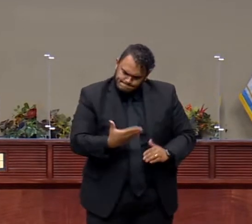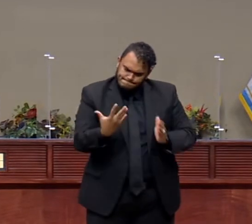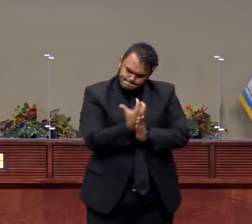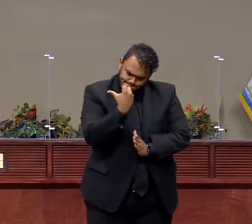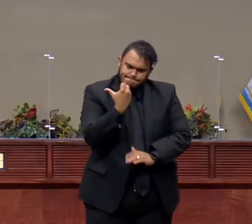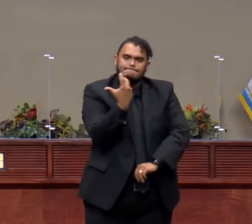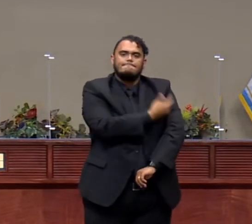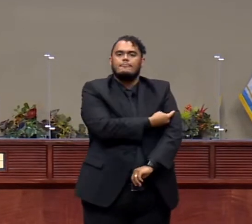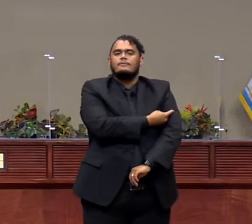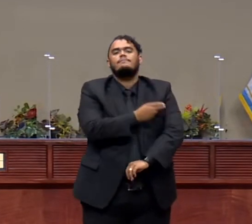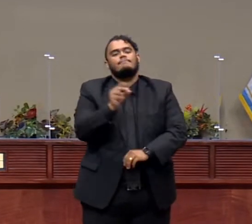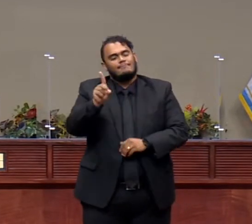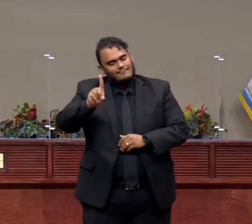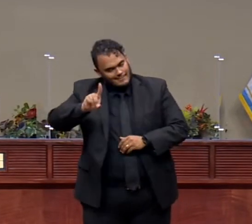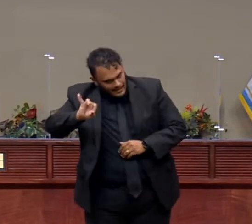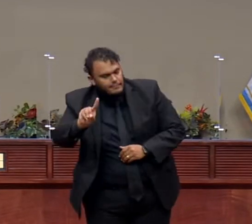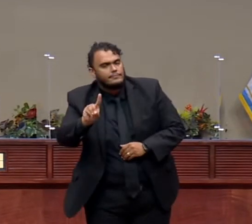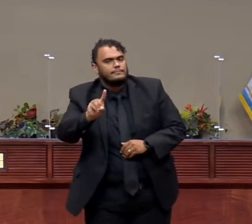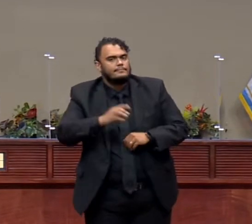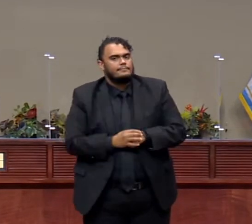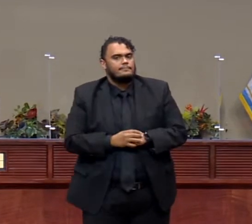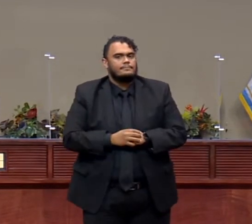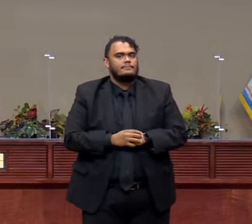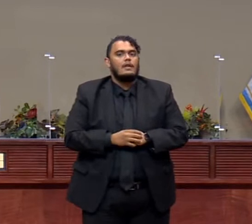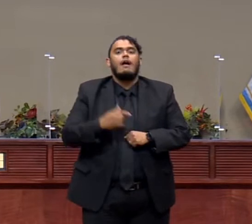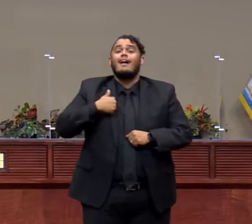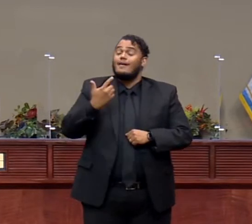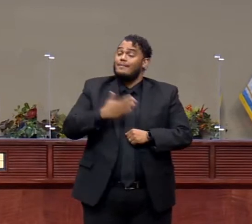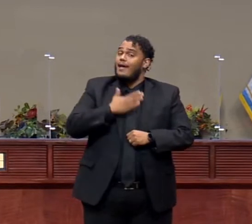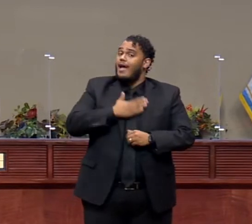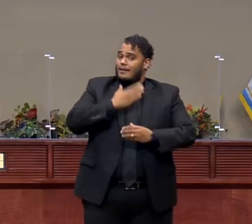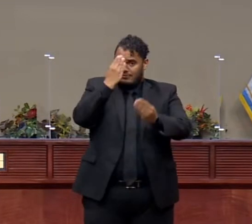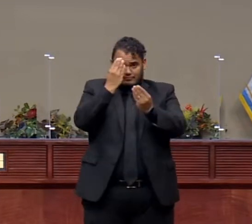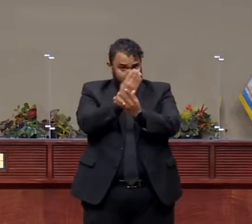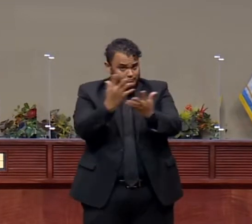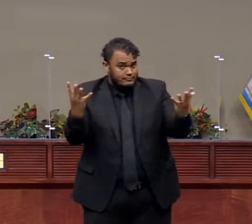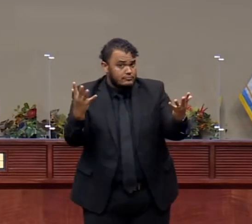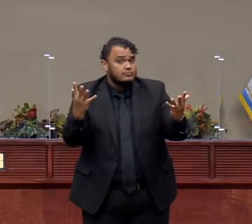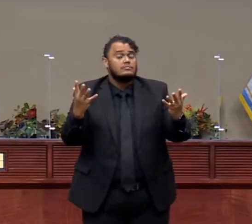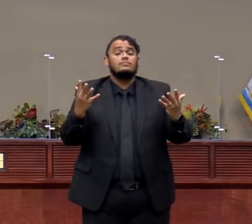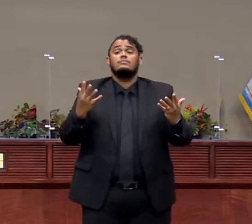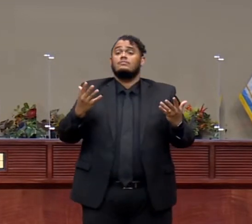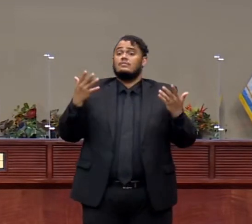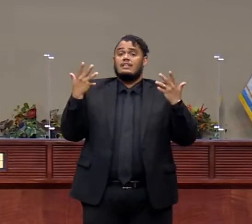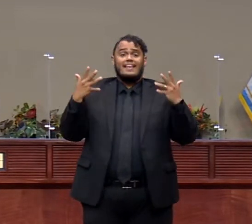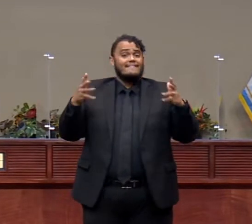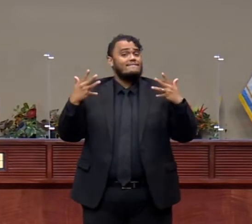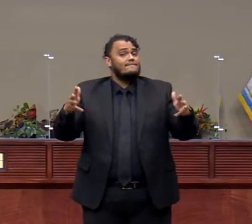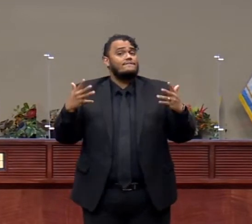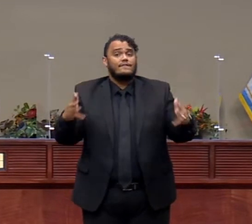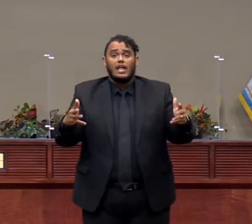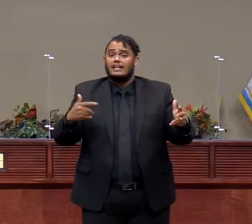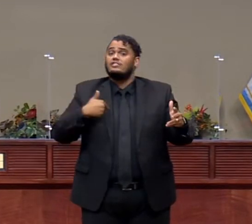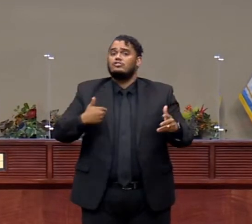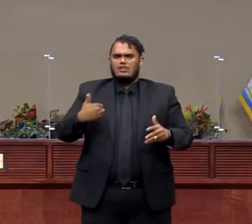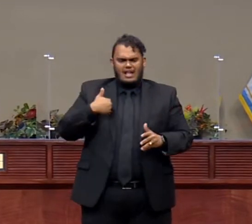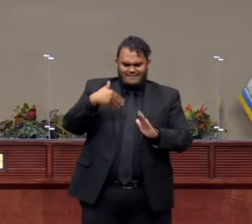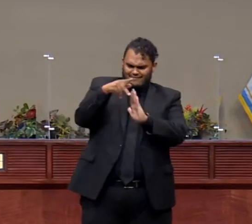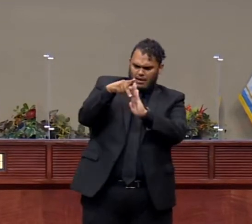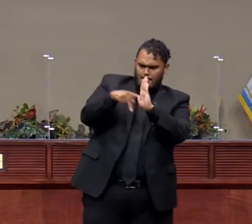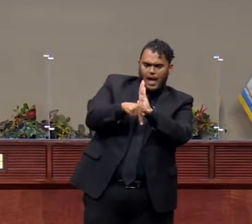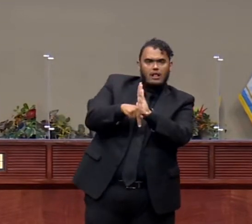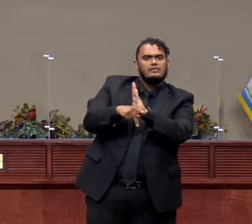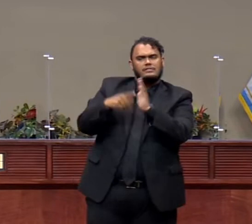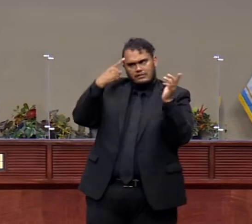that. I'm happy to report that, in fact, we have signed a COVID-19 policy agreement